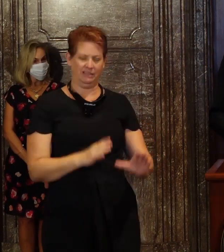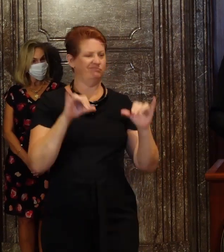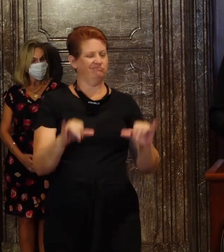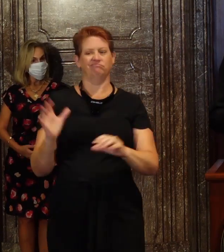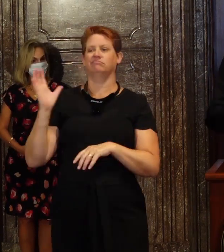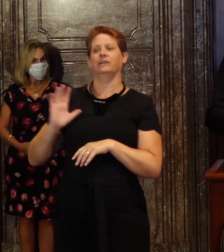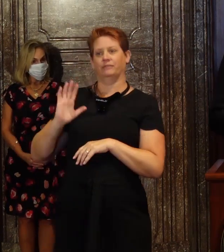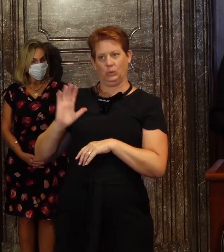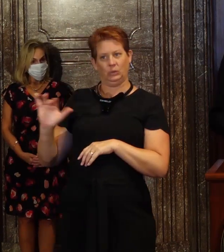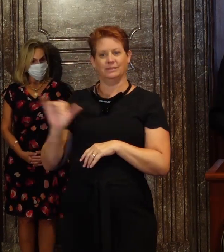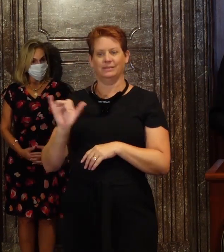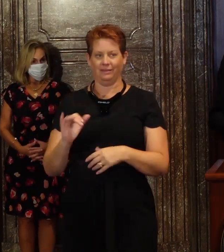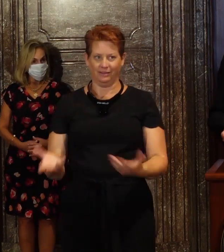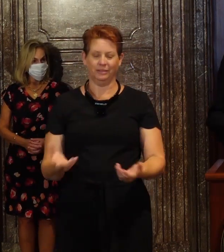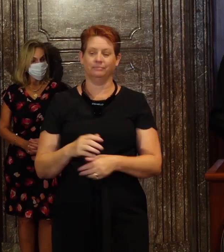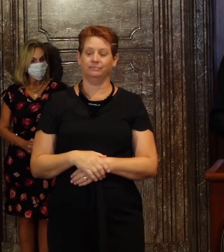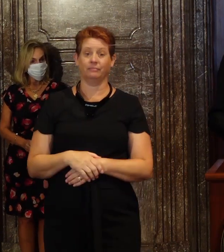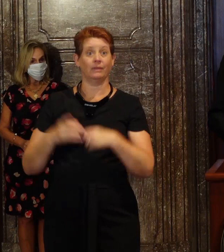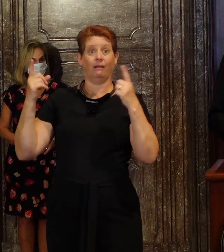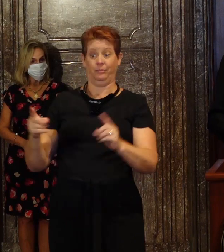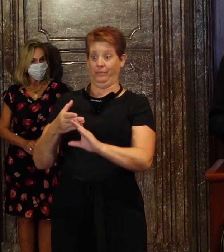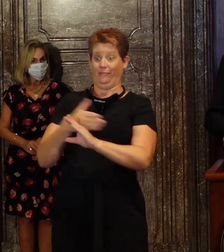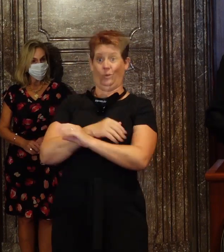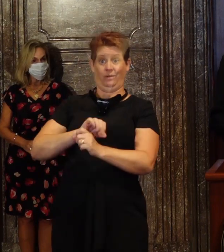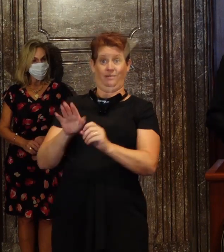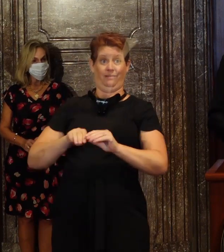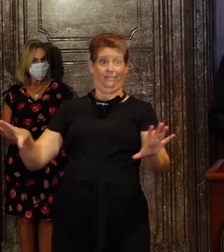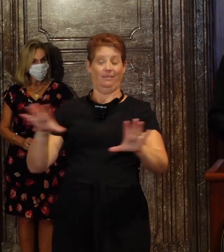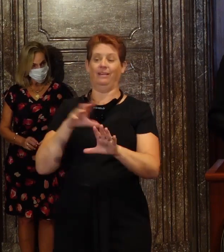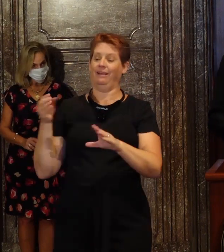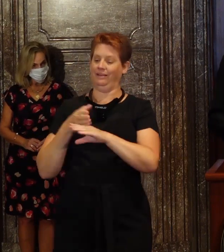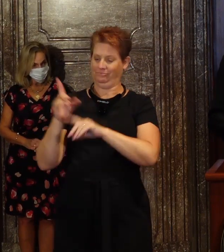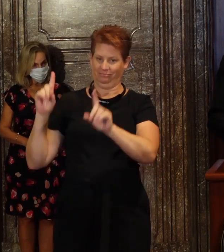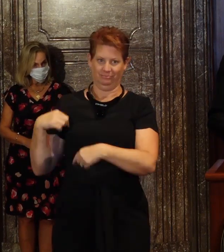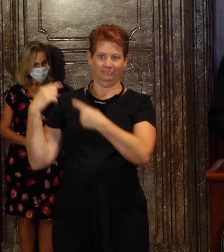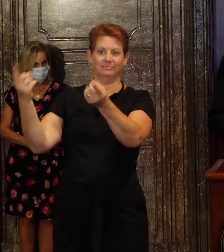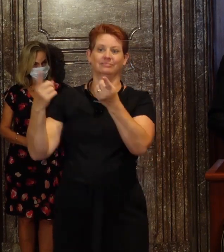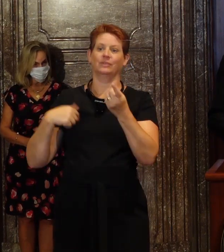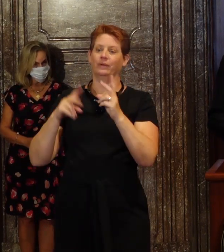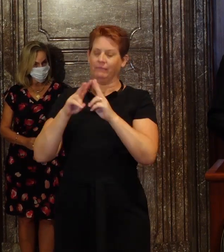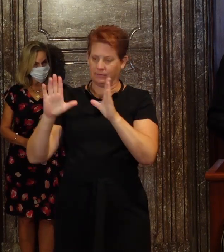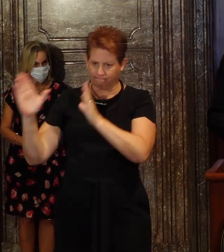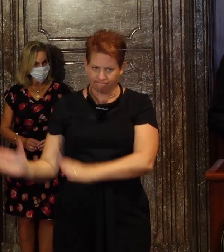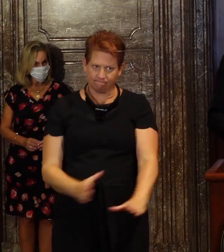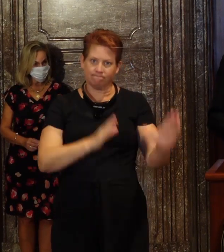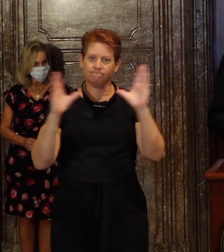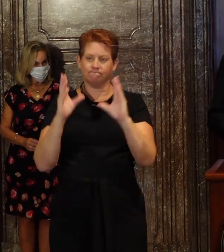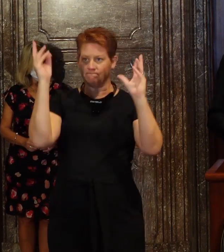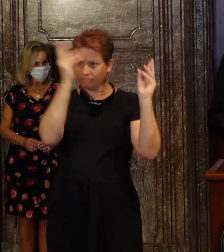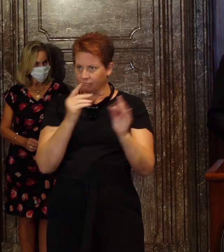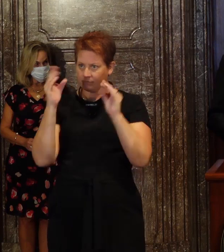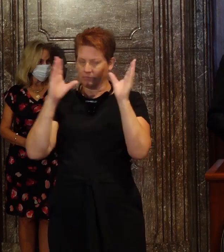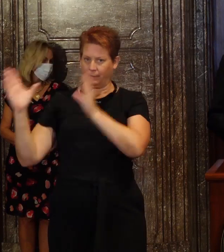before. Both as the virus approached and as it arrived, we took a careful, methodical, determined,